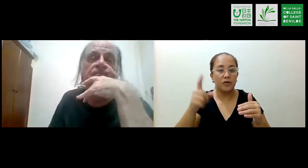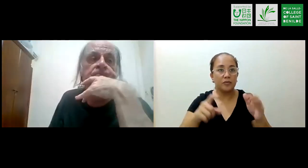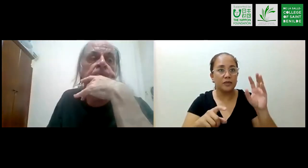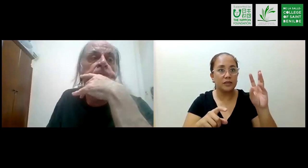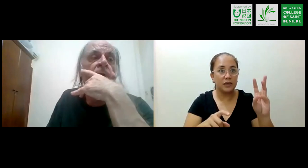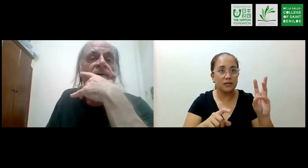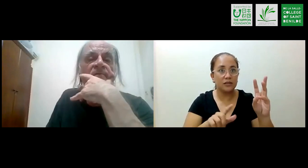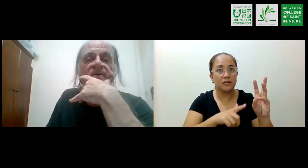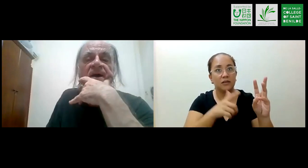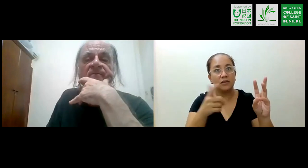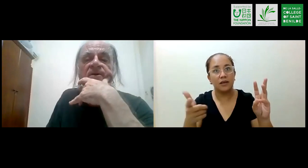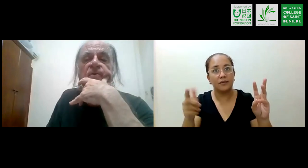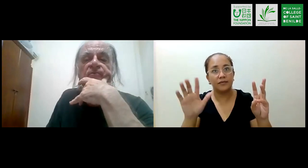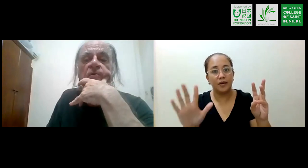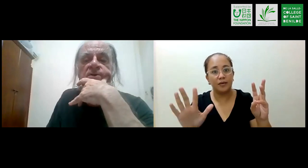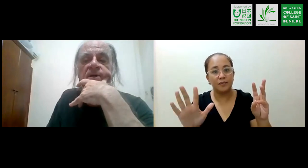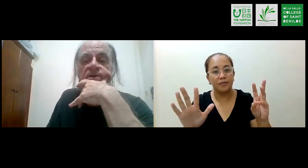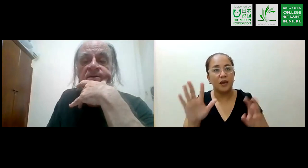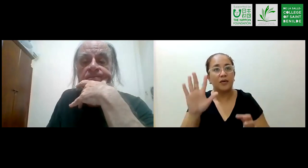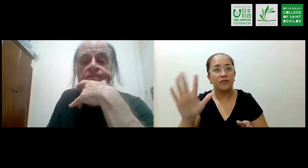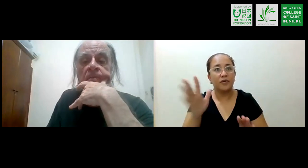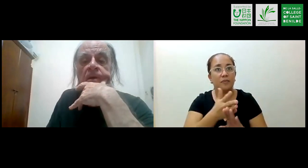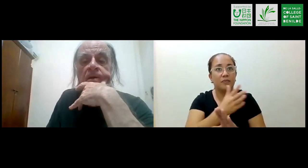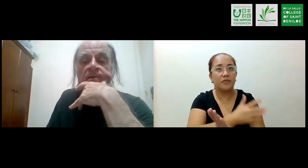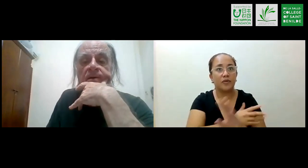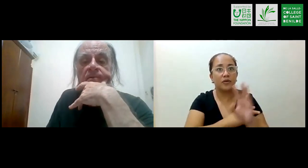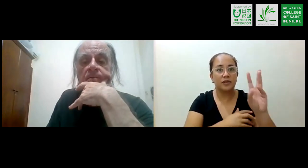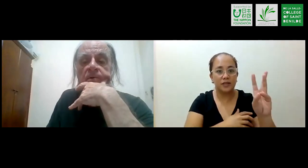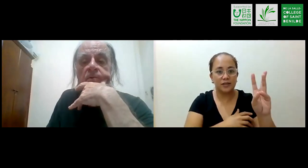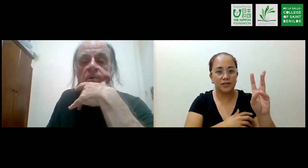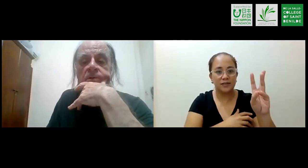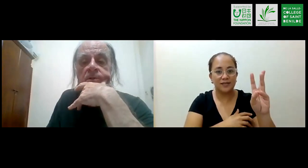5. 5 is before 6.